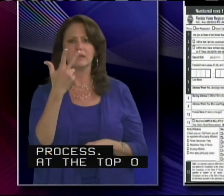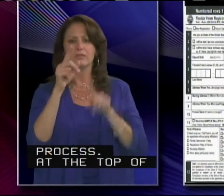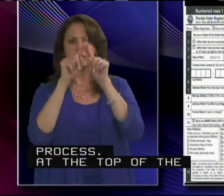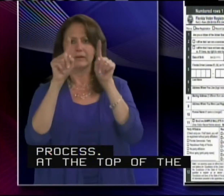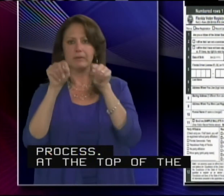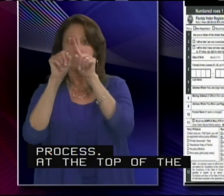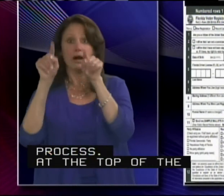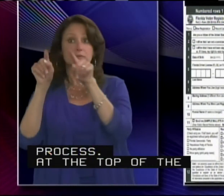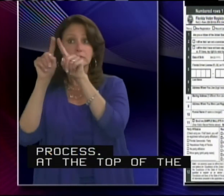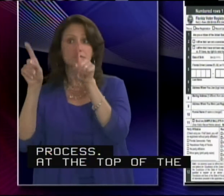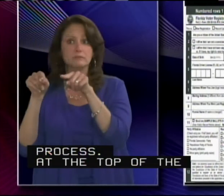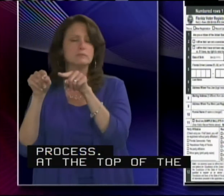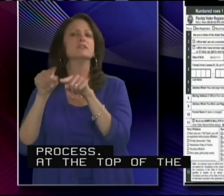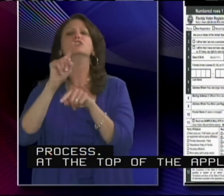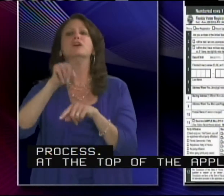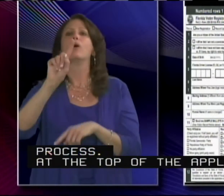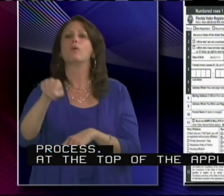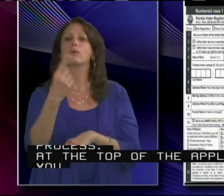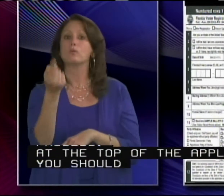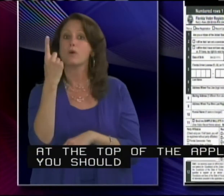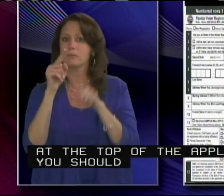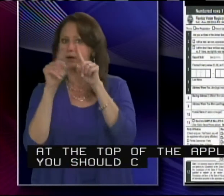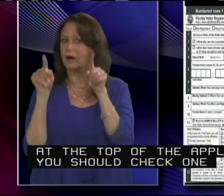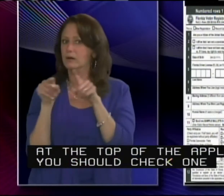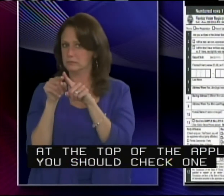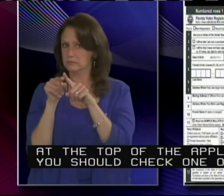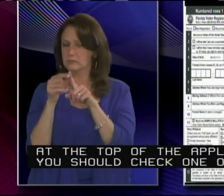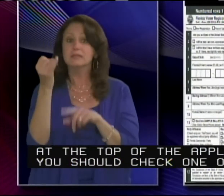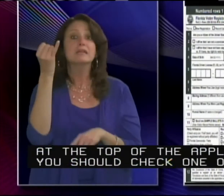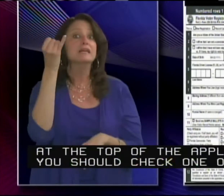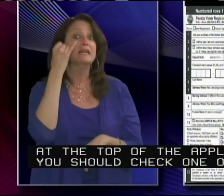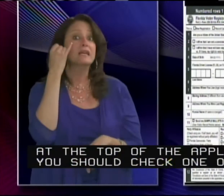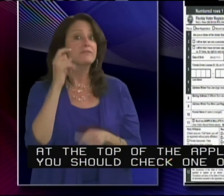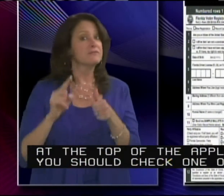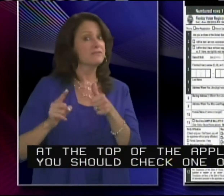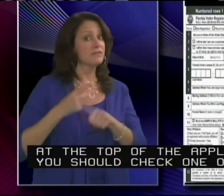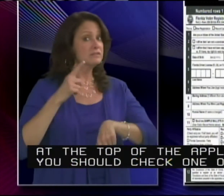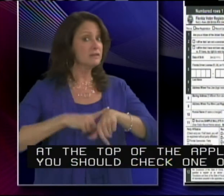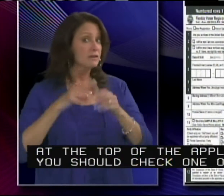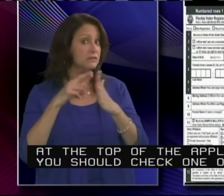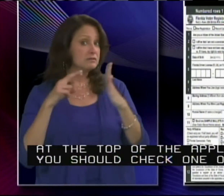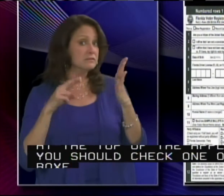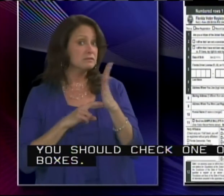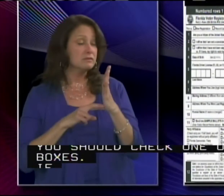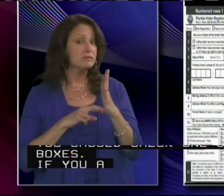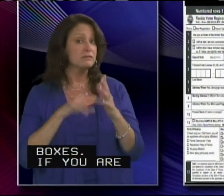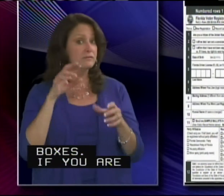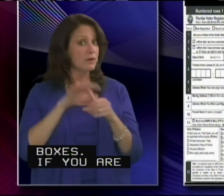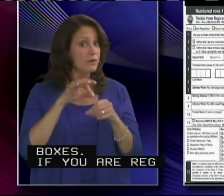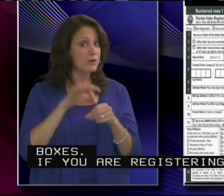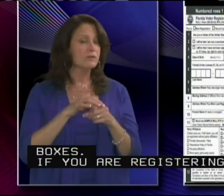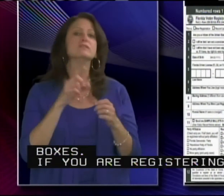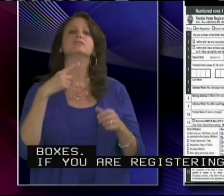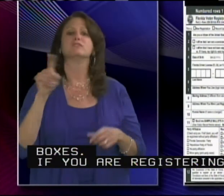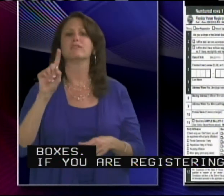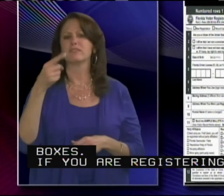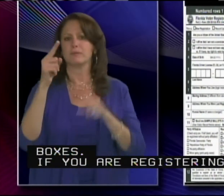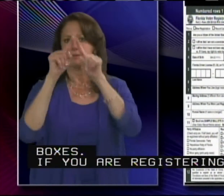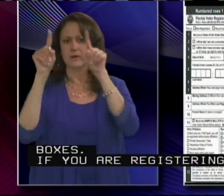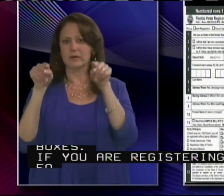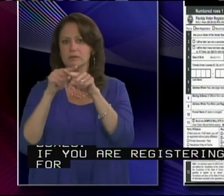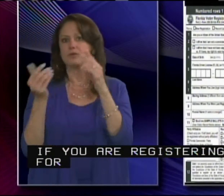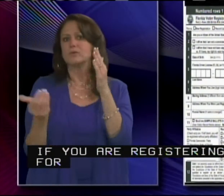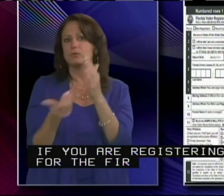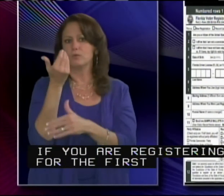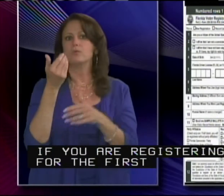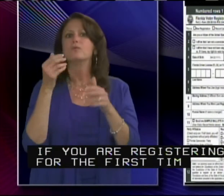check one of three boxes. If you are registering to vote for the first time, check the box